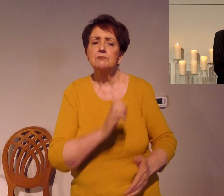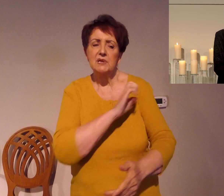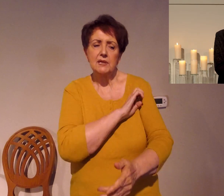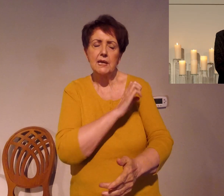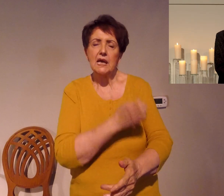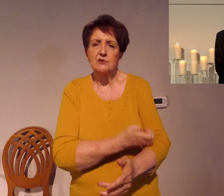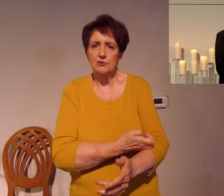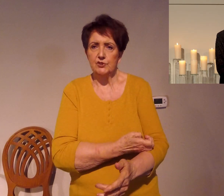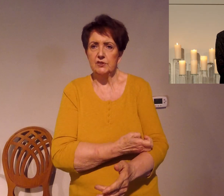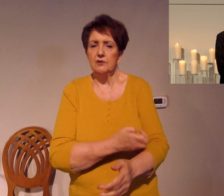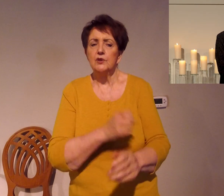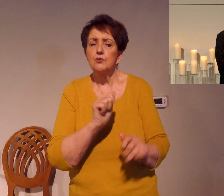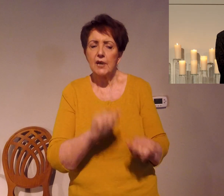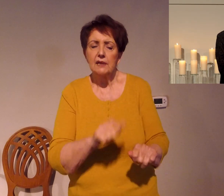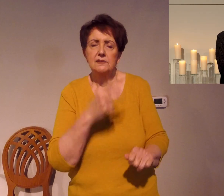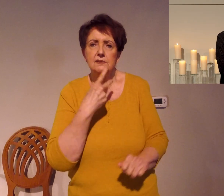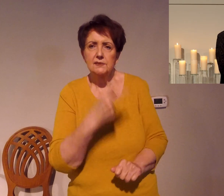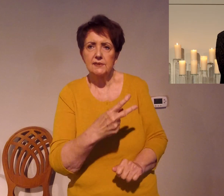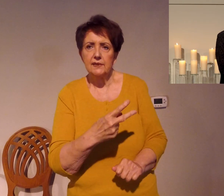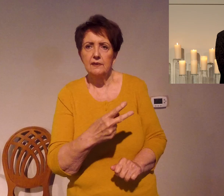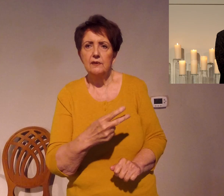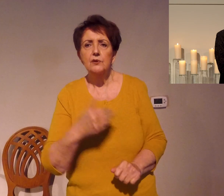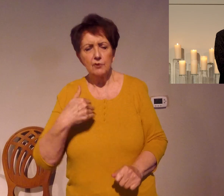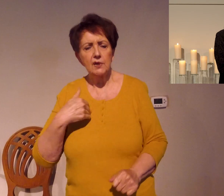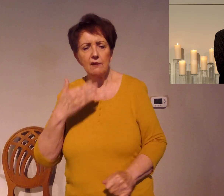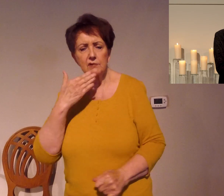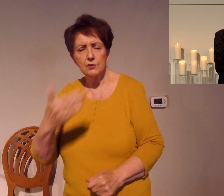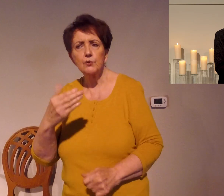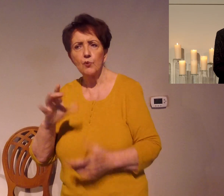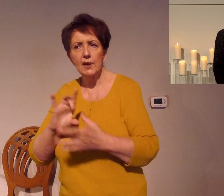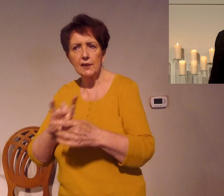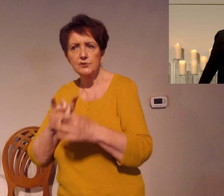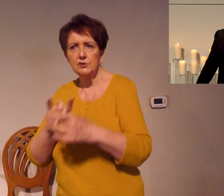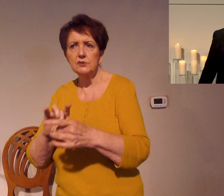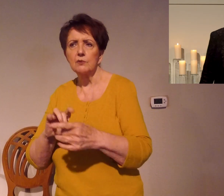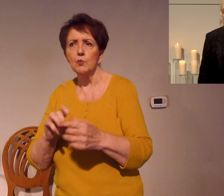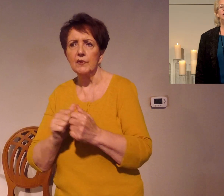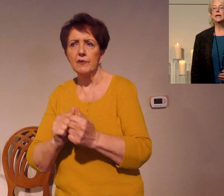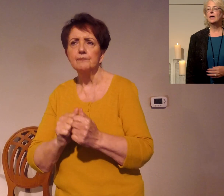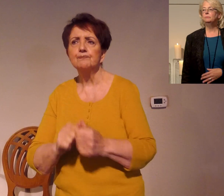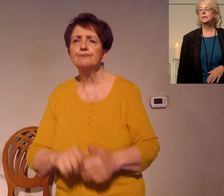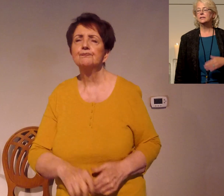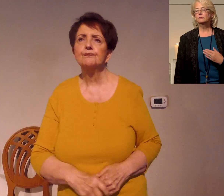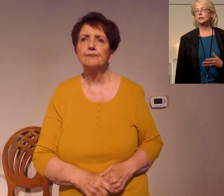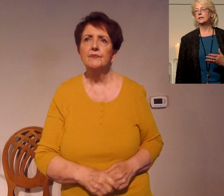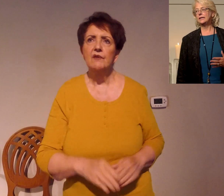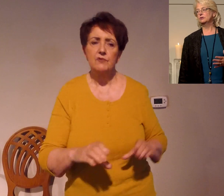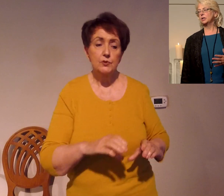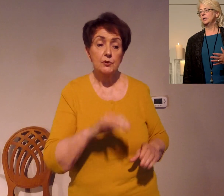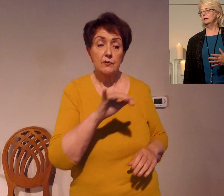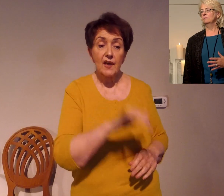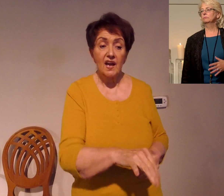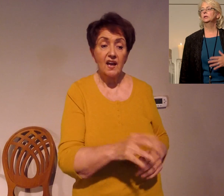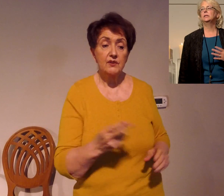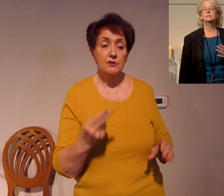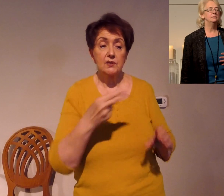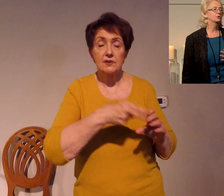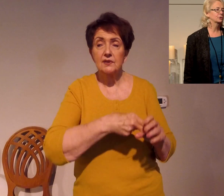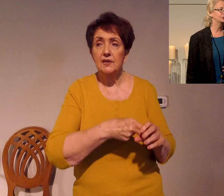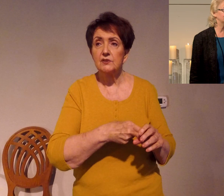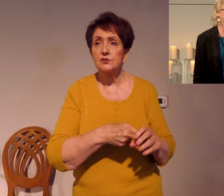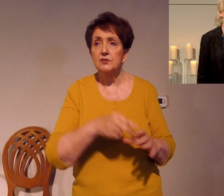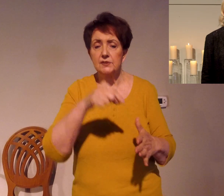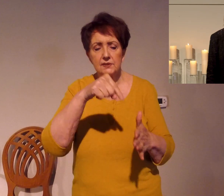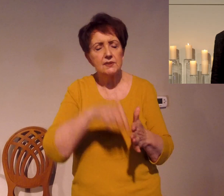happy, healthy, sane relationship with it. And when we do that, we can begin to engage in really